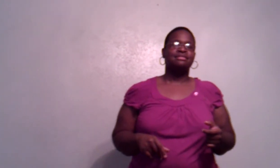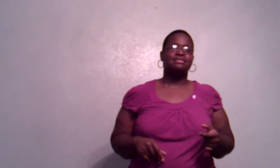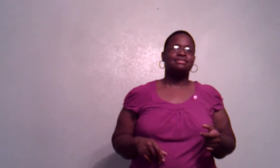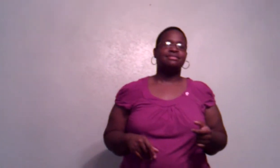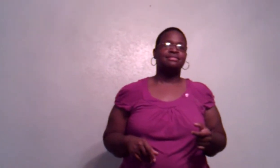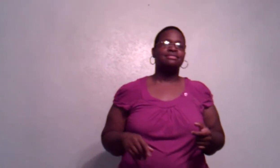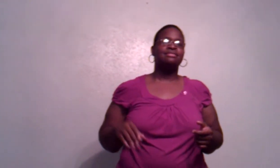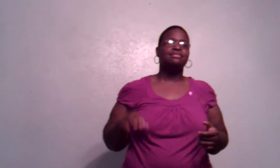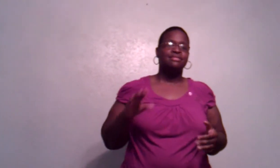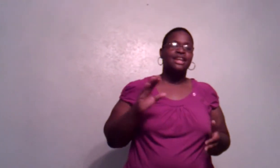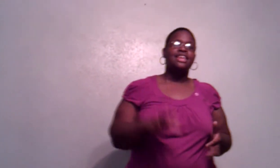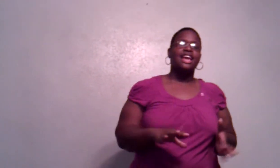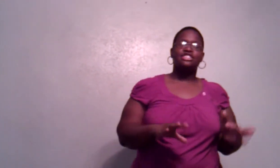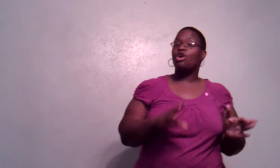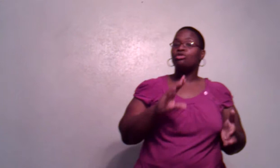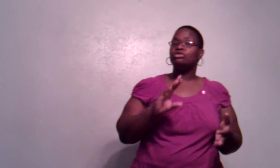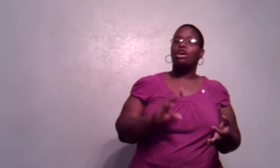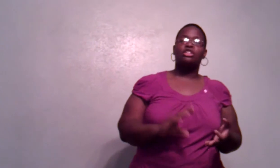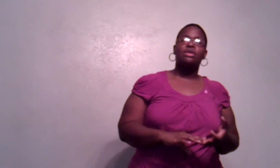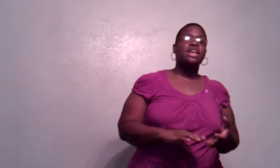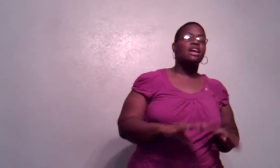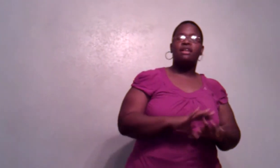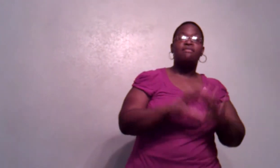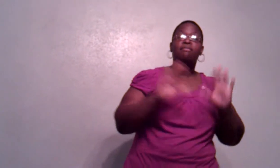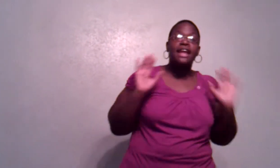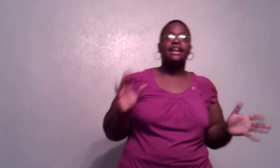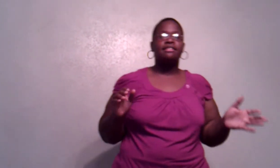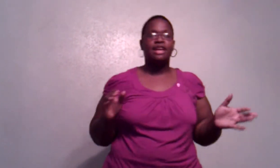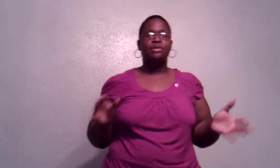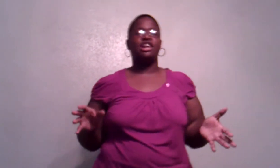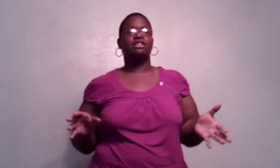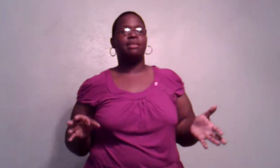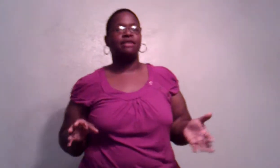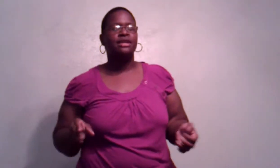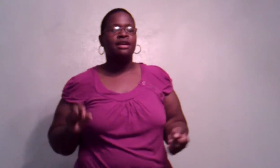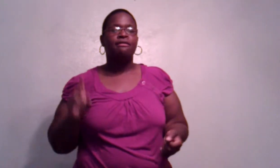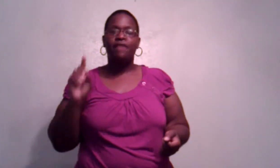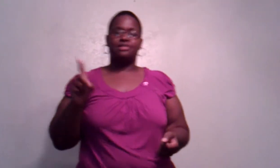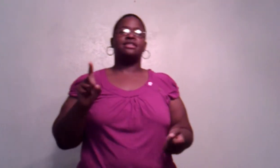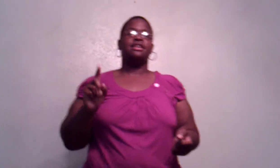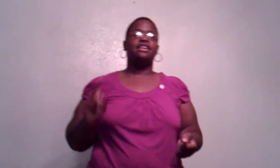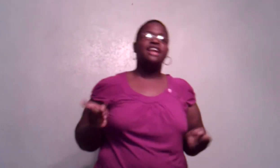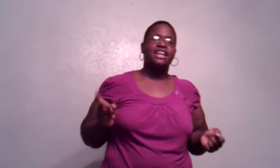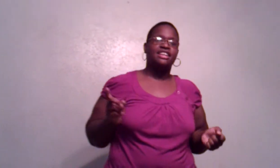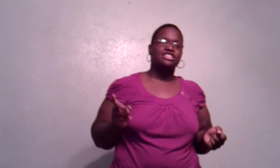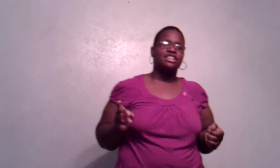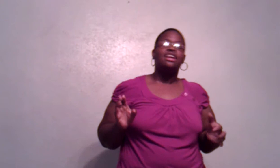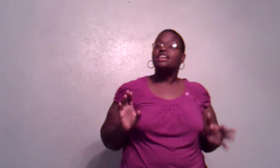and potential energy. Yes, those are three of many that we talked about. First, kinetic energy.